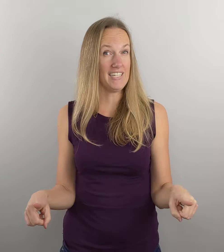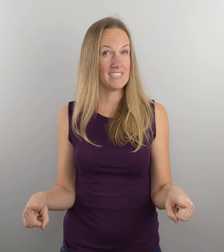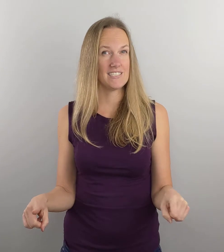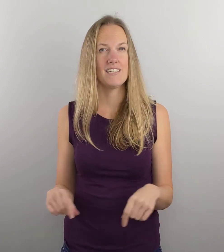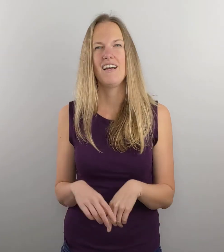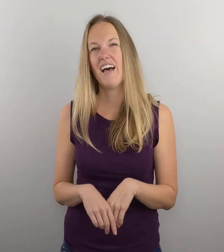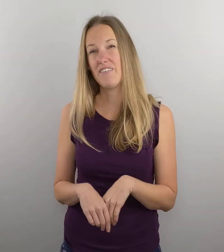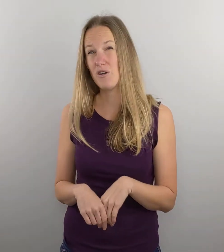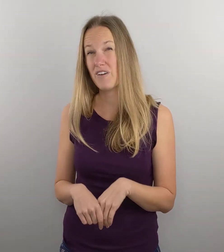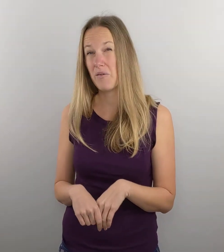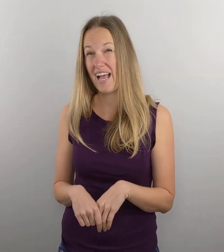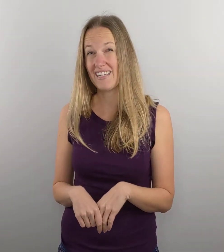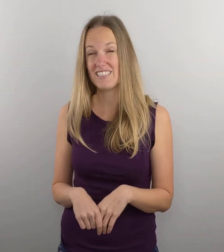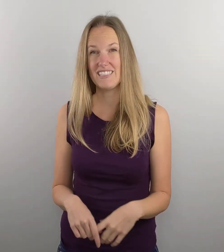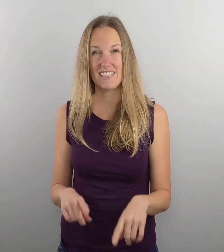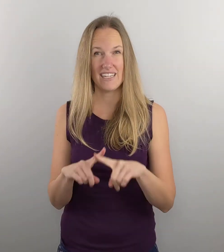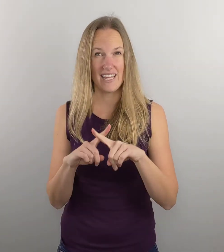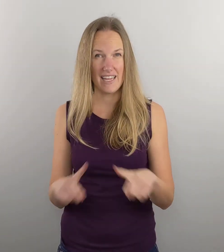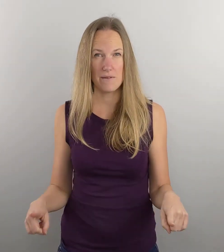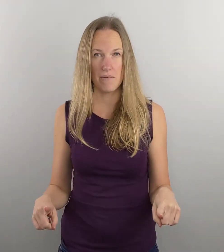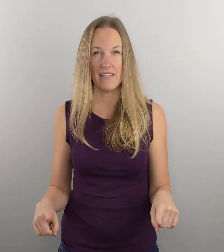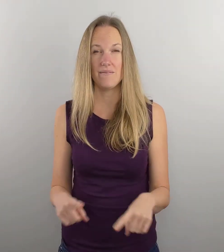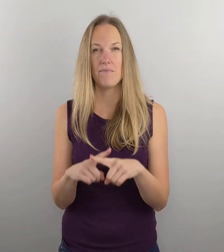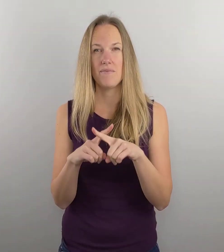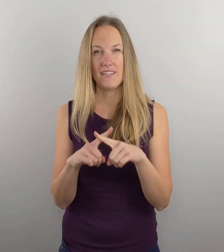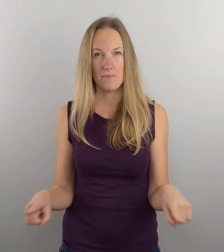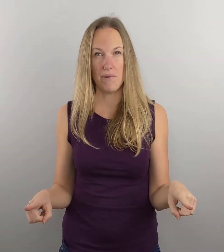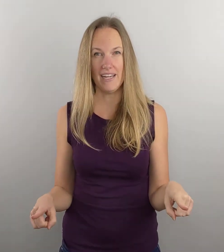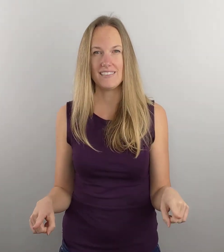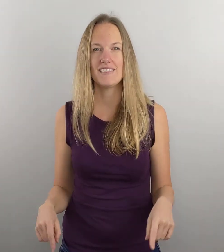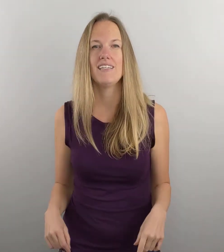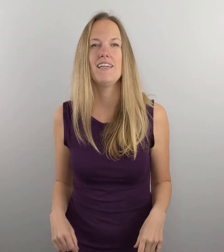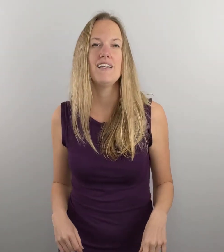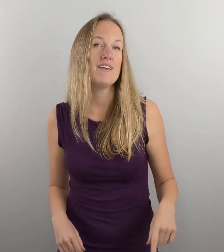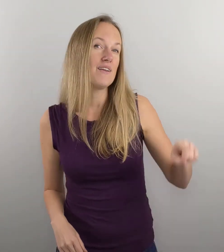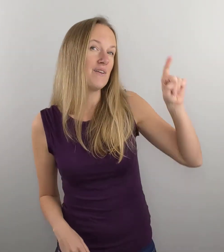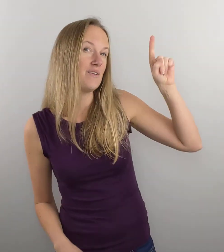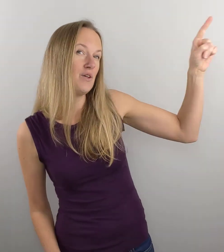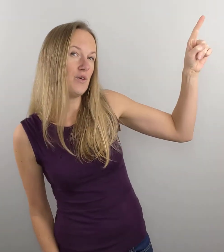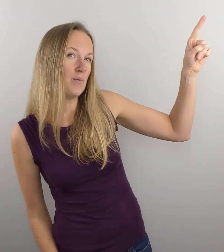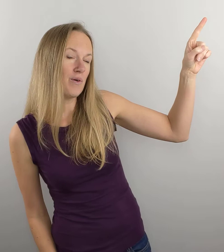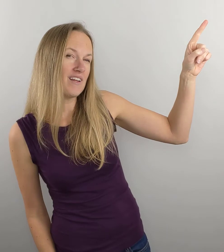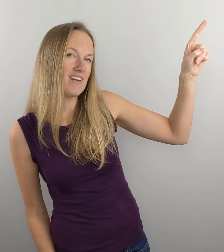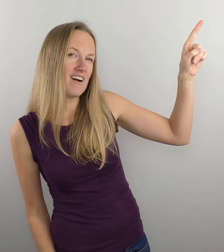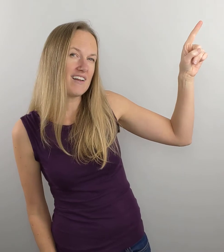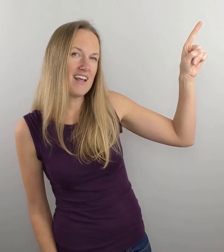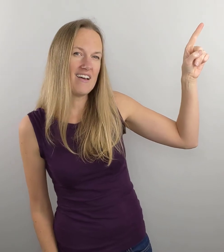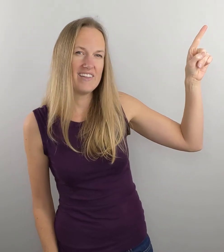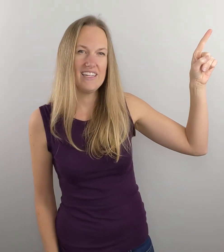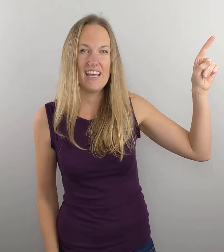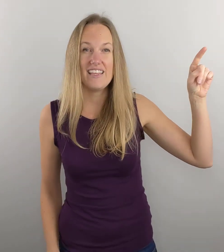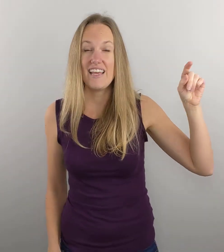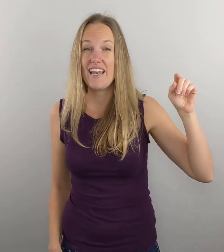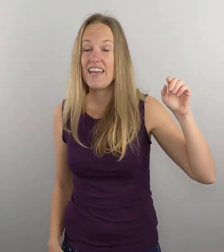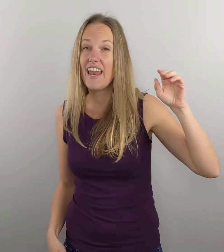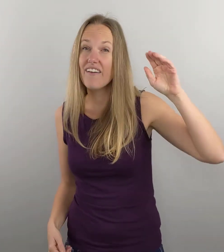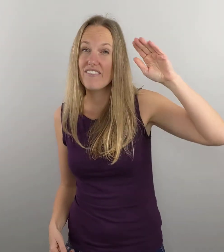But, I don't know if I will actually sign that, but that's but. You pointing to God in heaven, and then